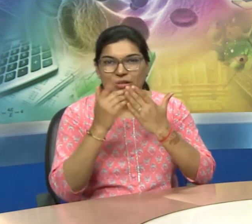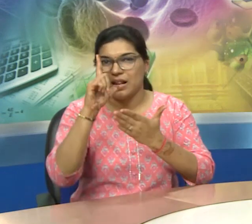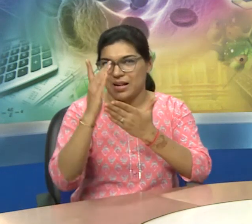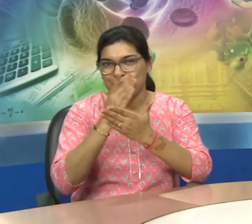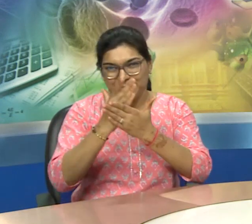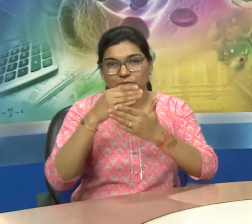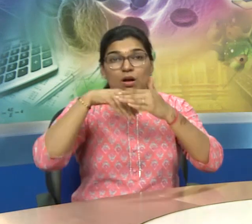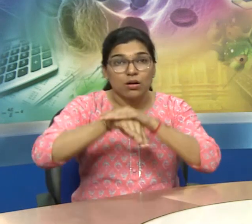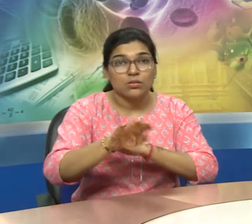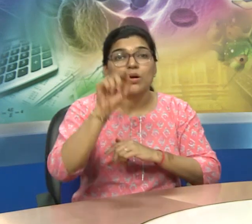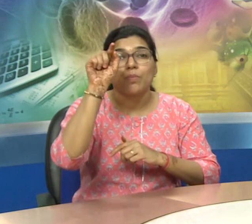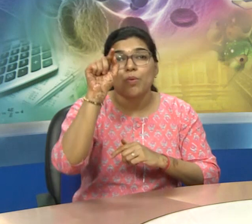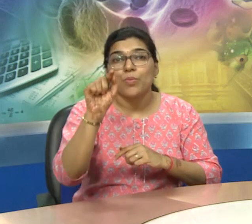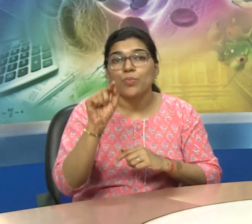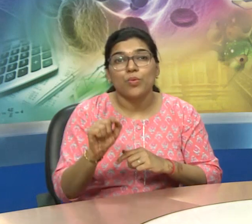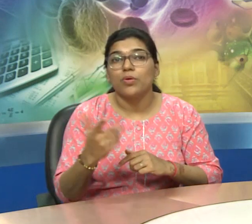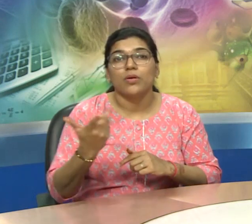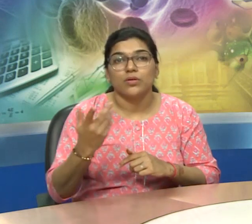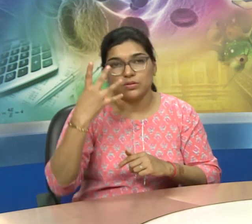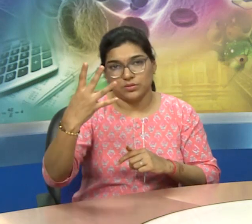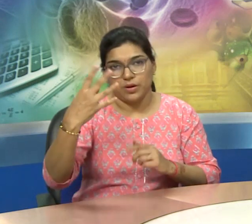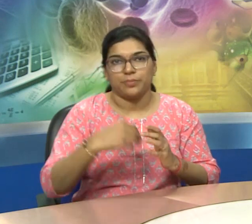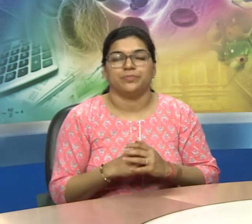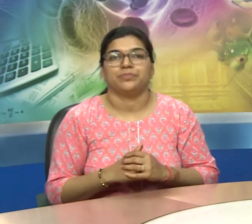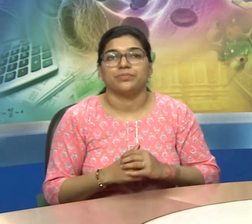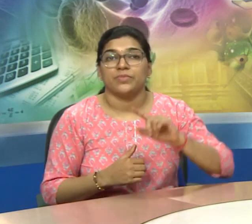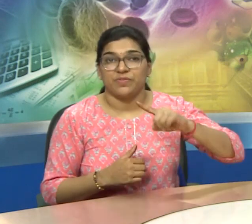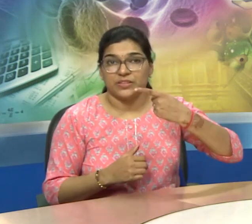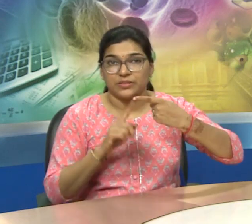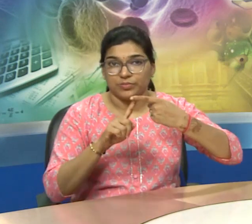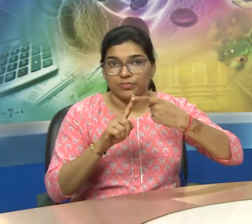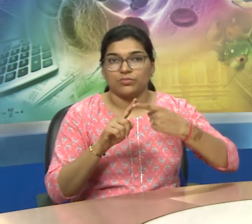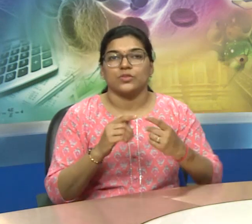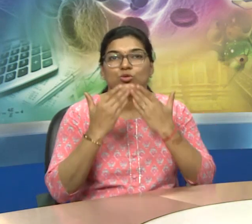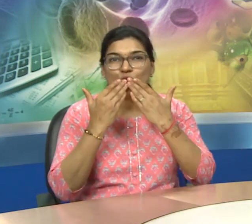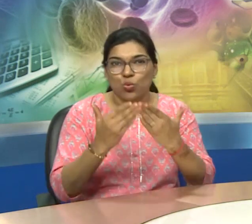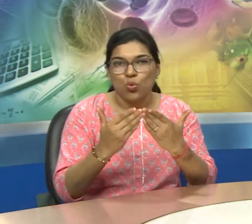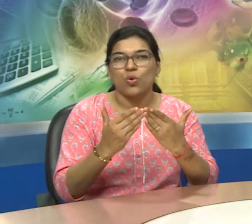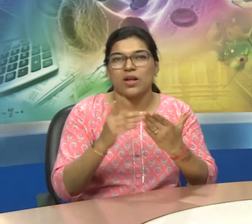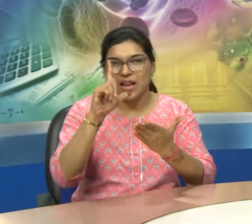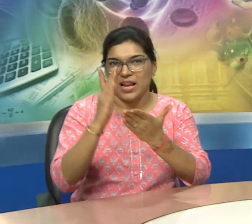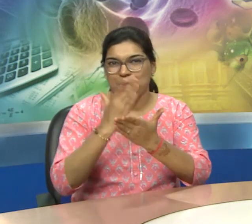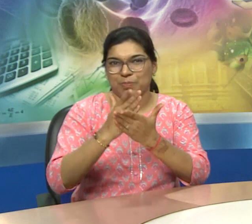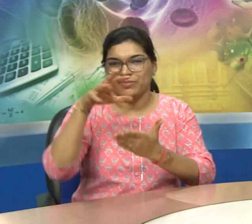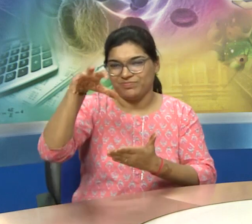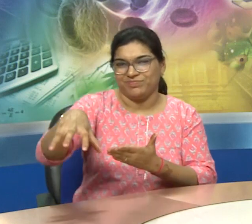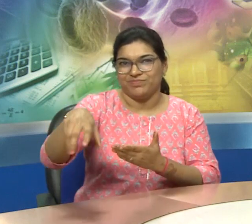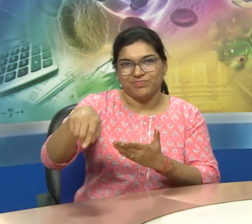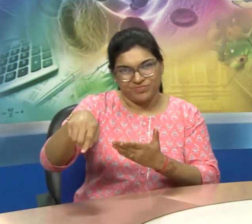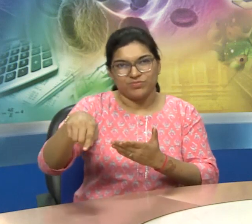The third type of library is academic library. It has mainly 4 points under this.